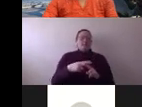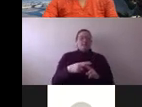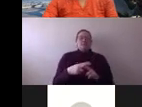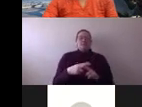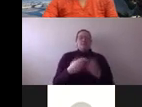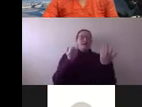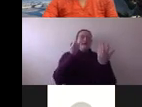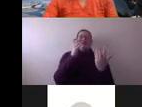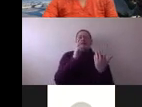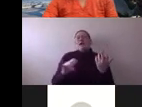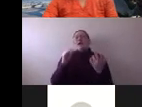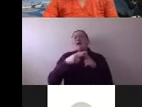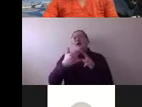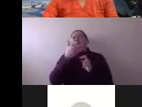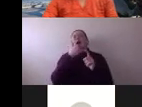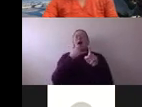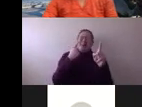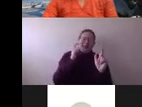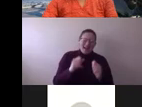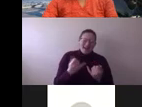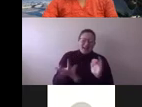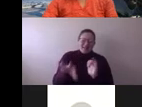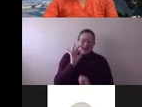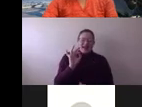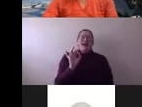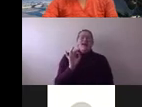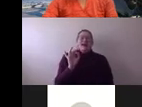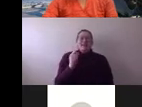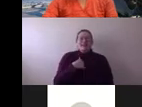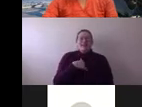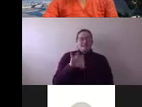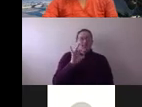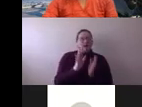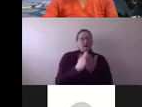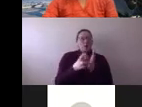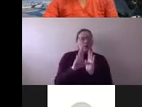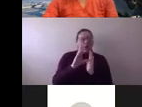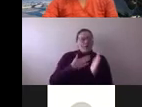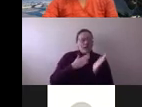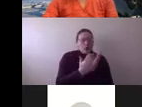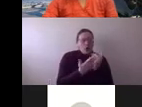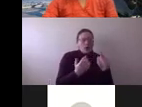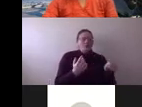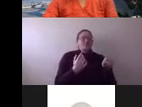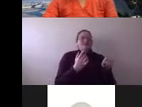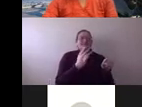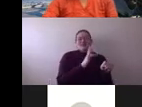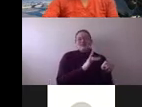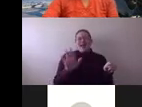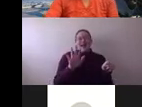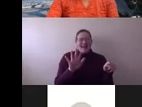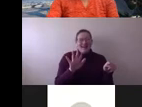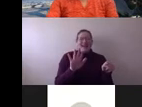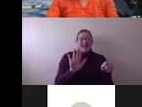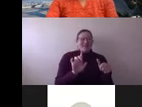if you misspell my name, I think you can still find it. I found a book review of my book that misspelled my